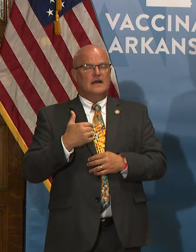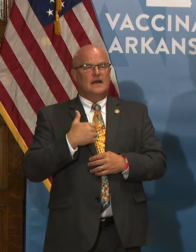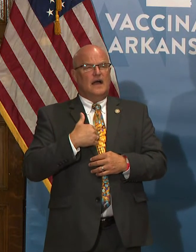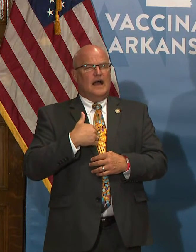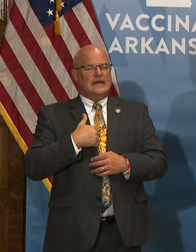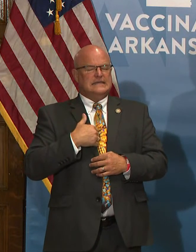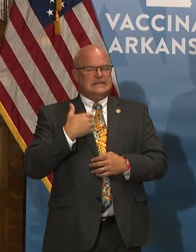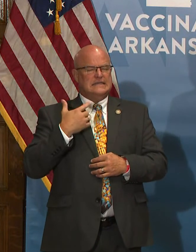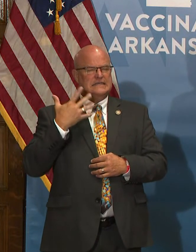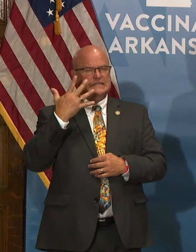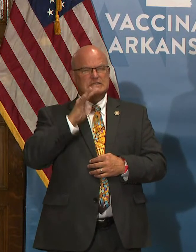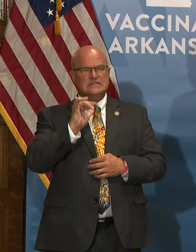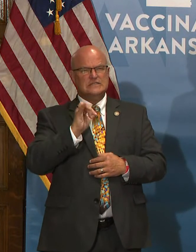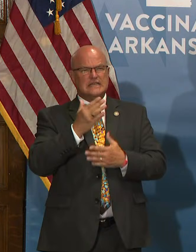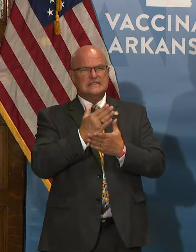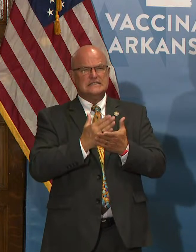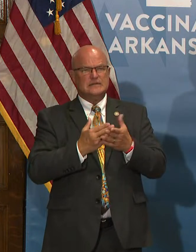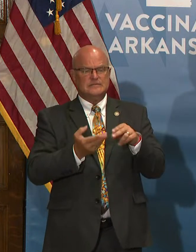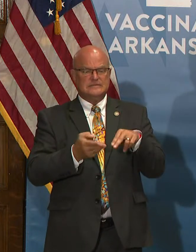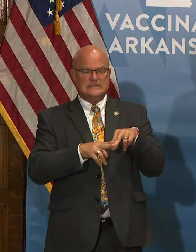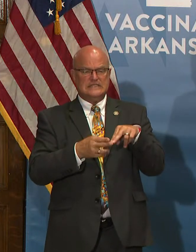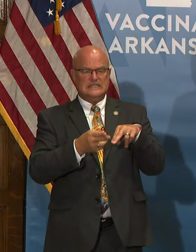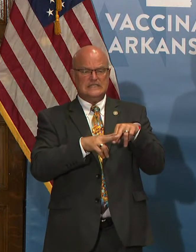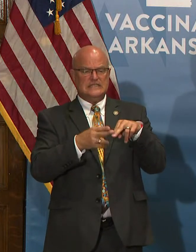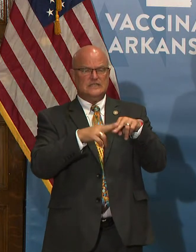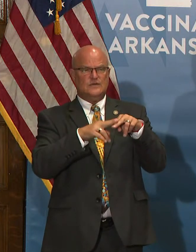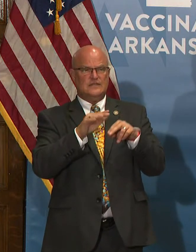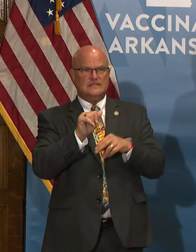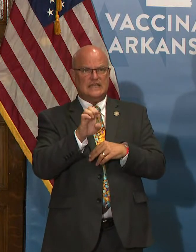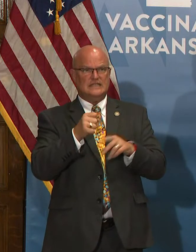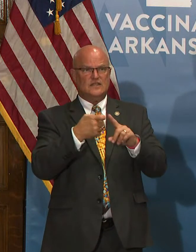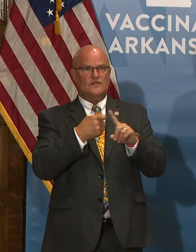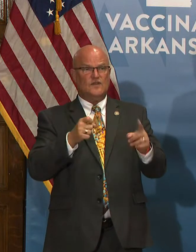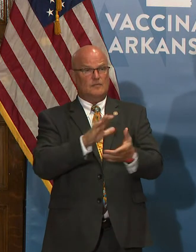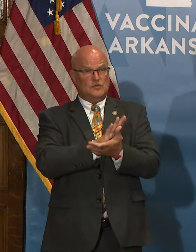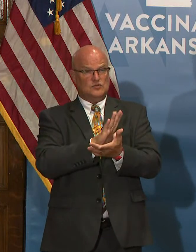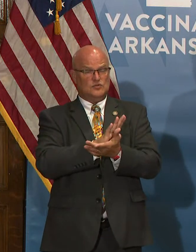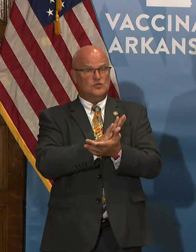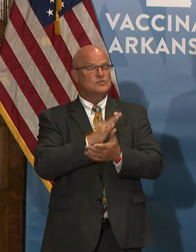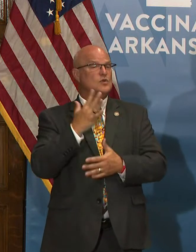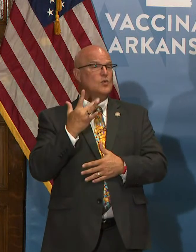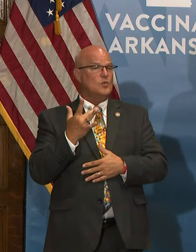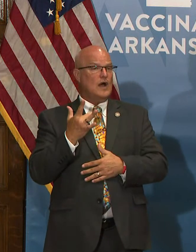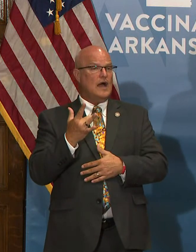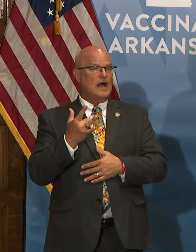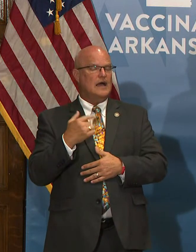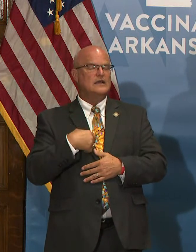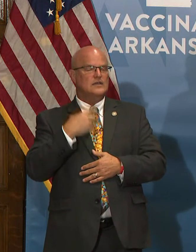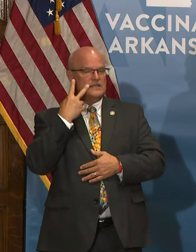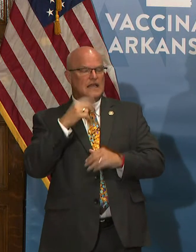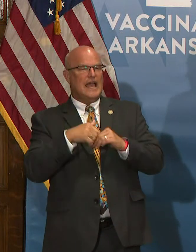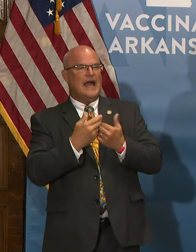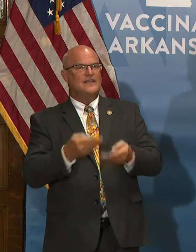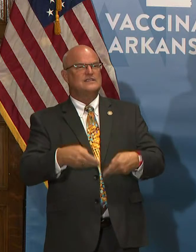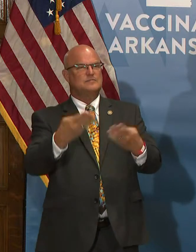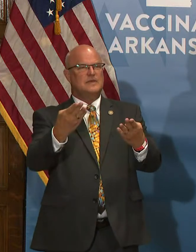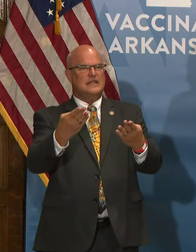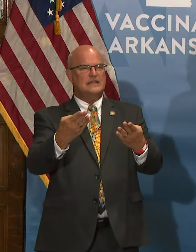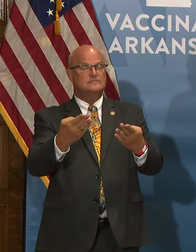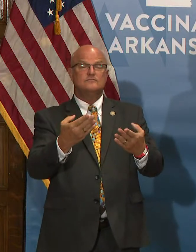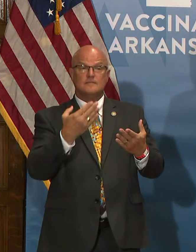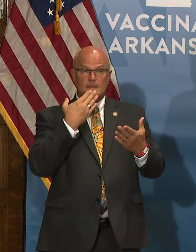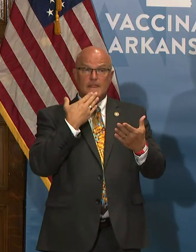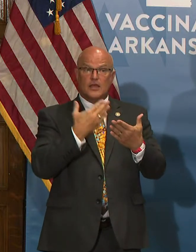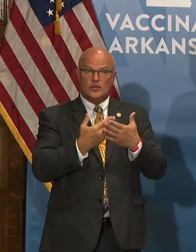it looks like some of the increase in cases were coming from the schools is because you can tell how they're submitted. We have a very